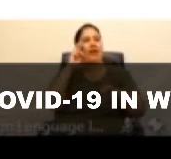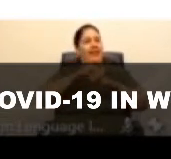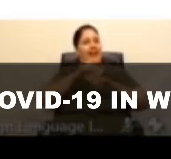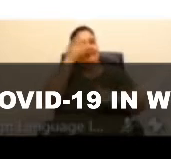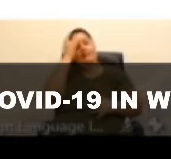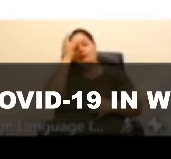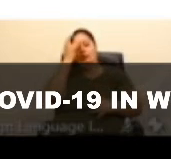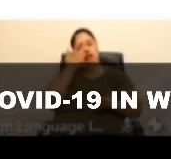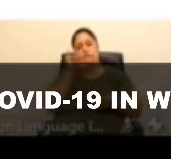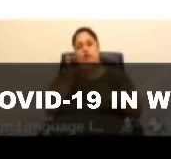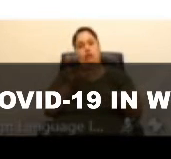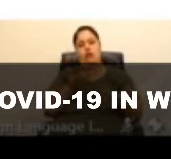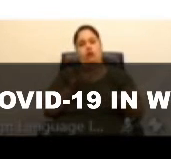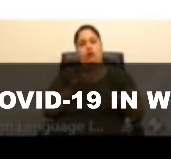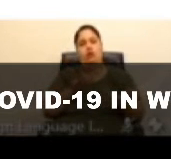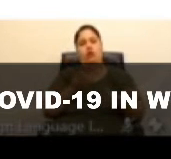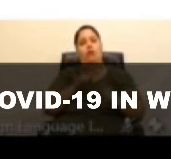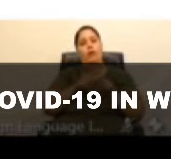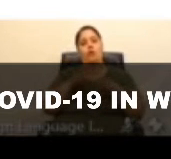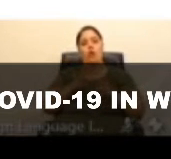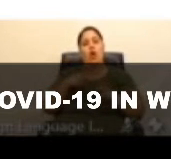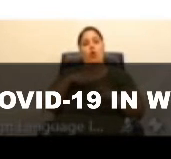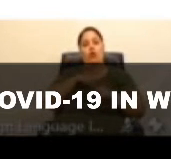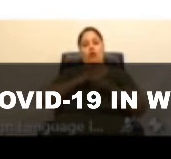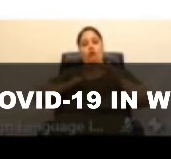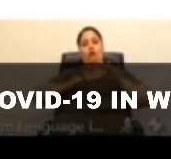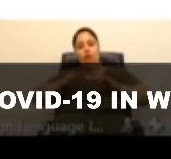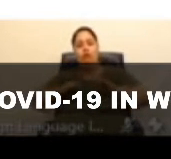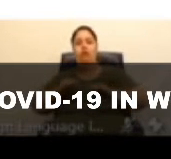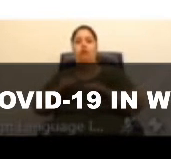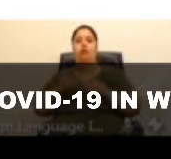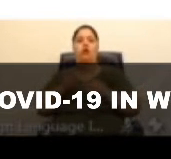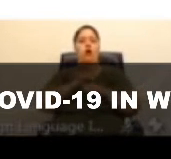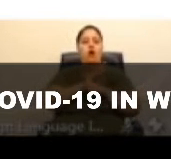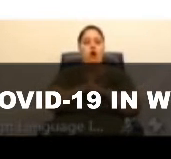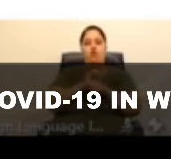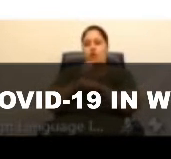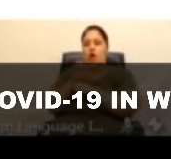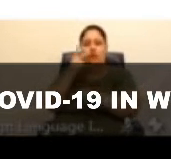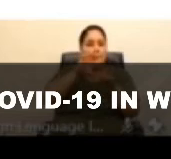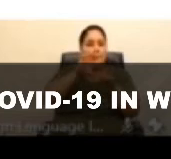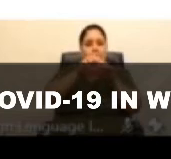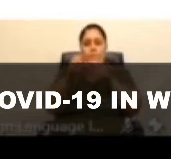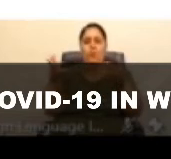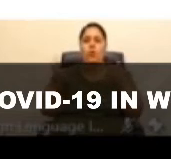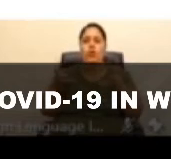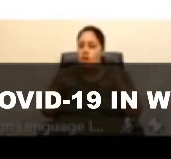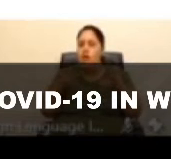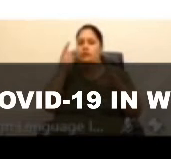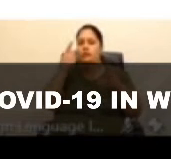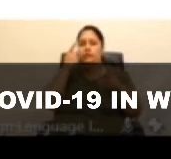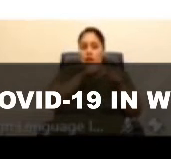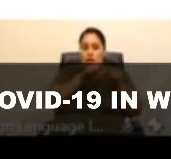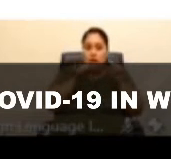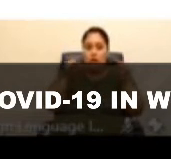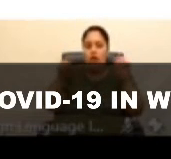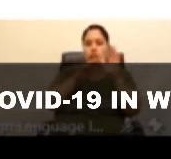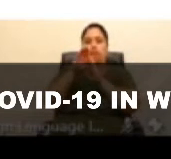it's kind of a way of getting the temperature of COVID in the city and seeing that that temperature is